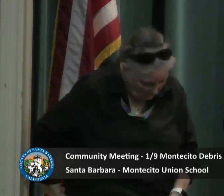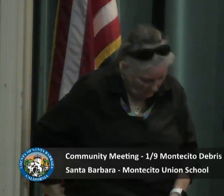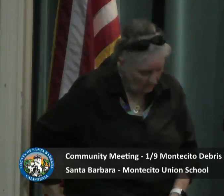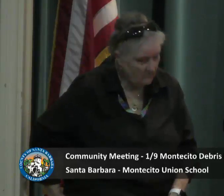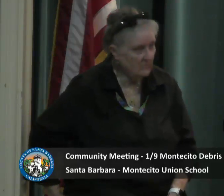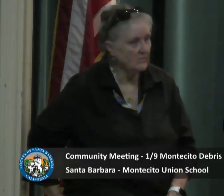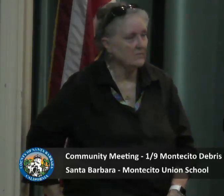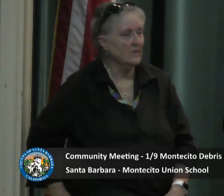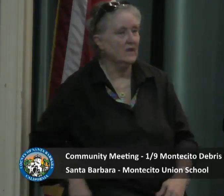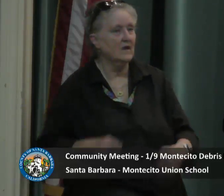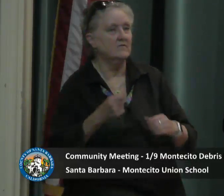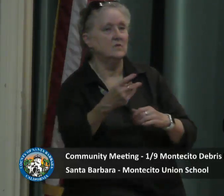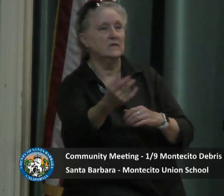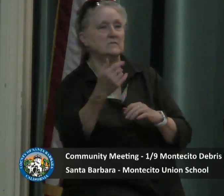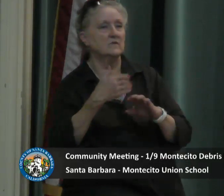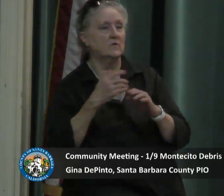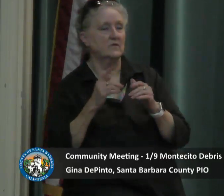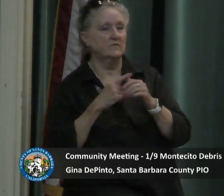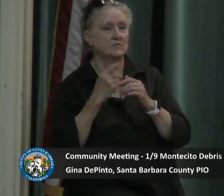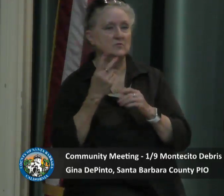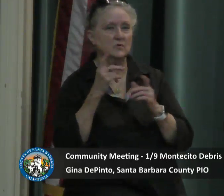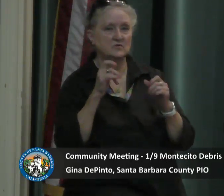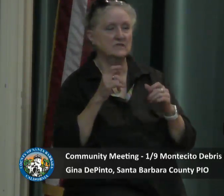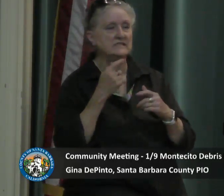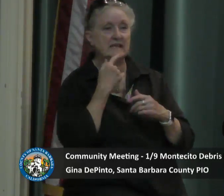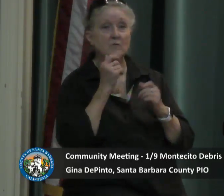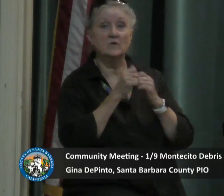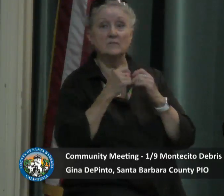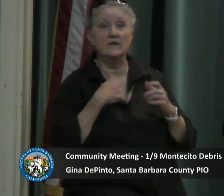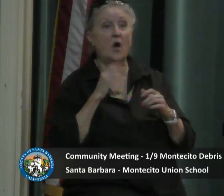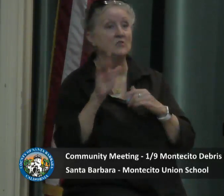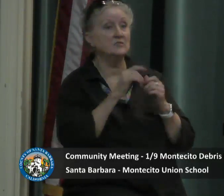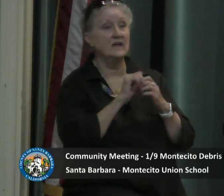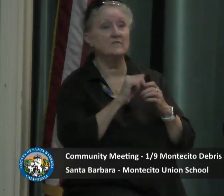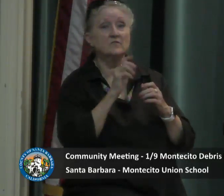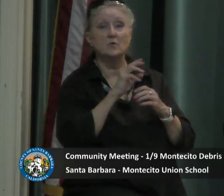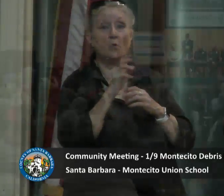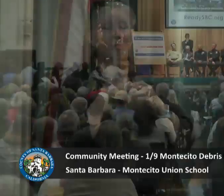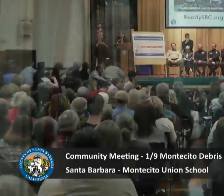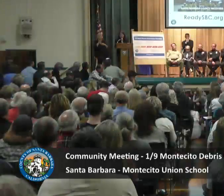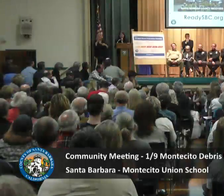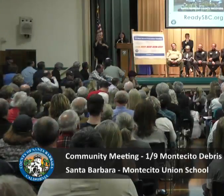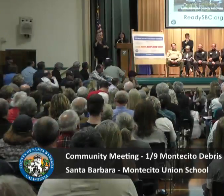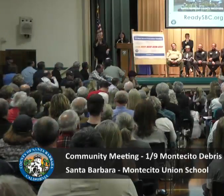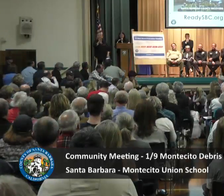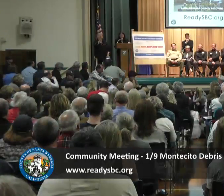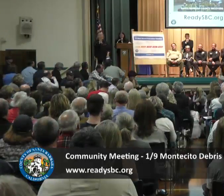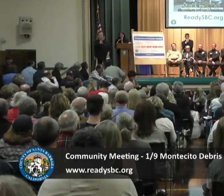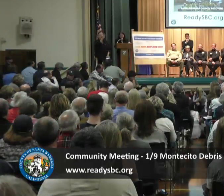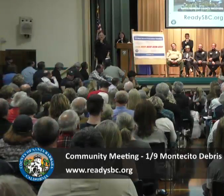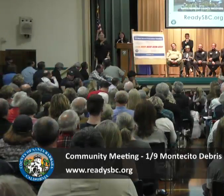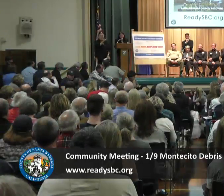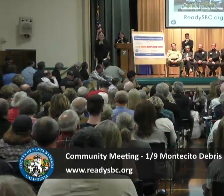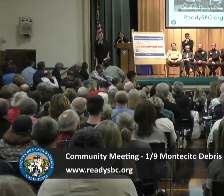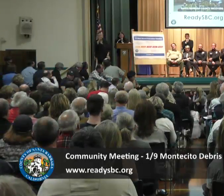questions. Say it with me all together. The website is